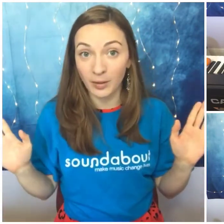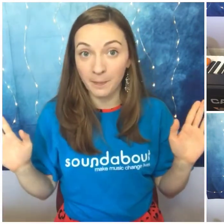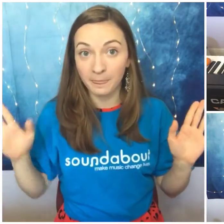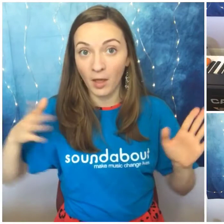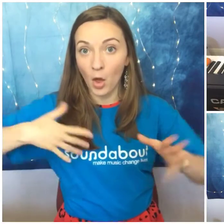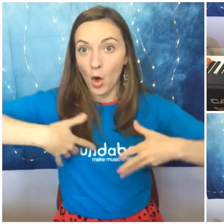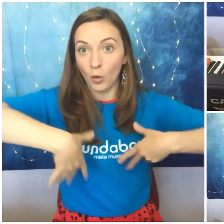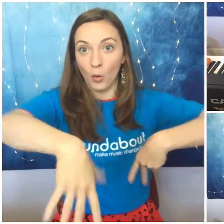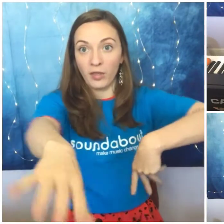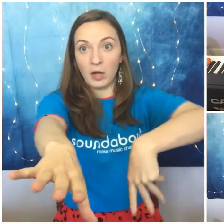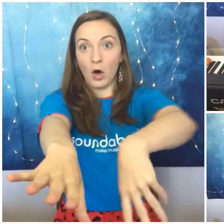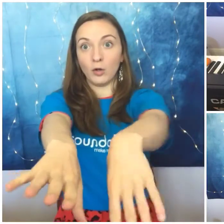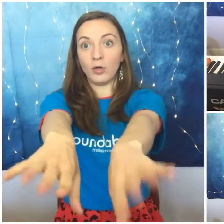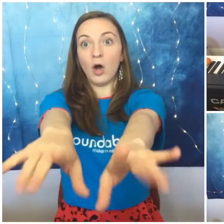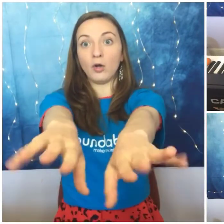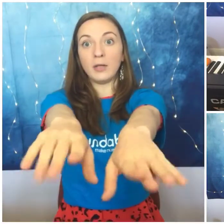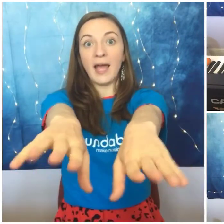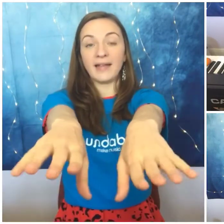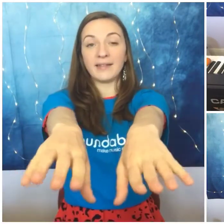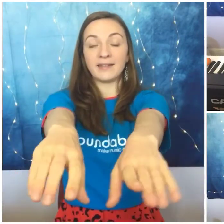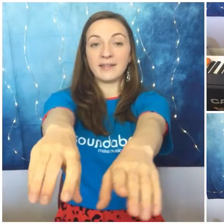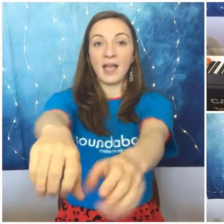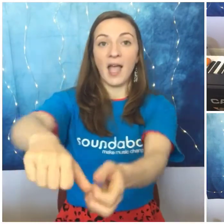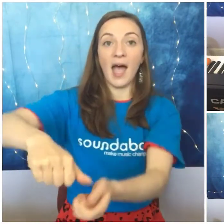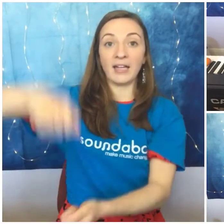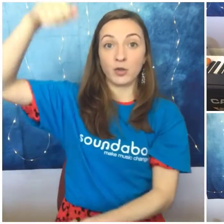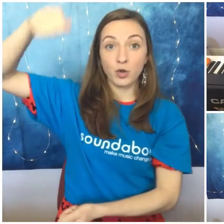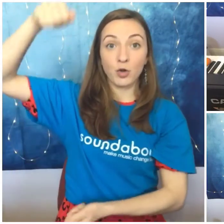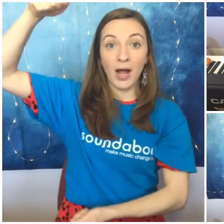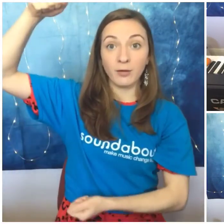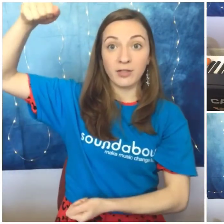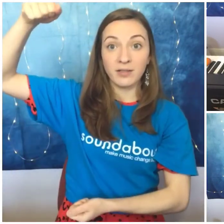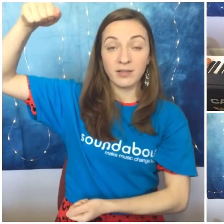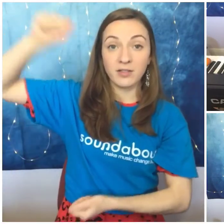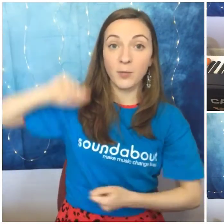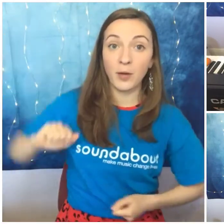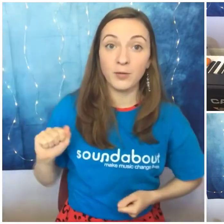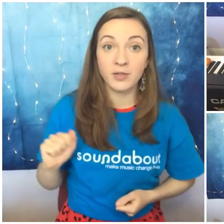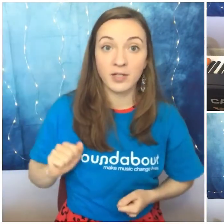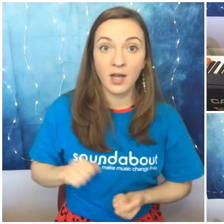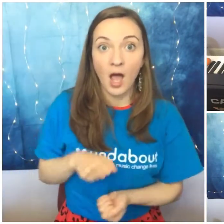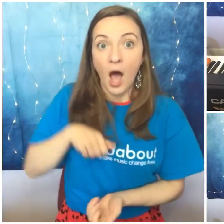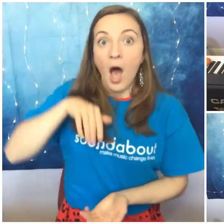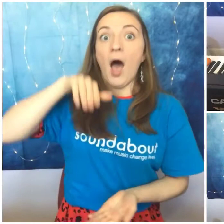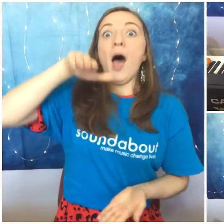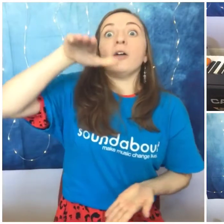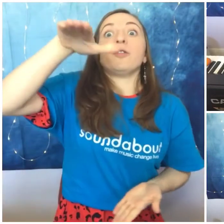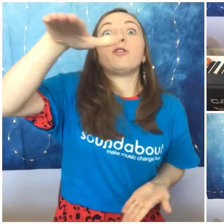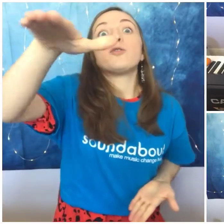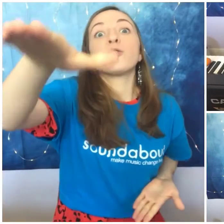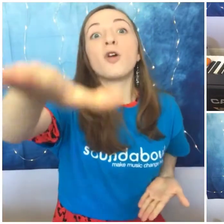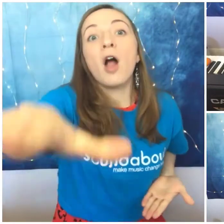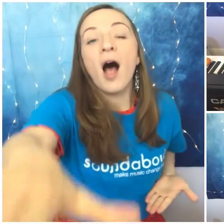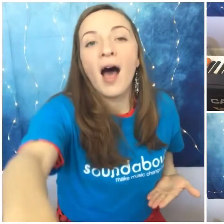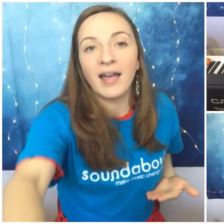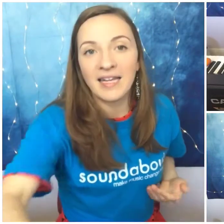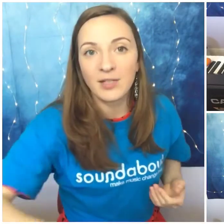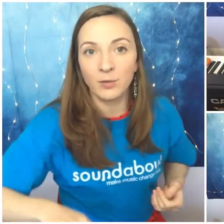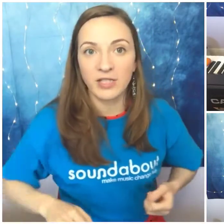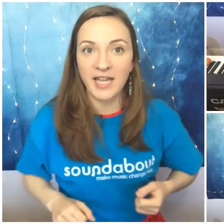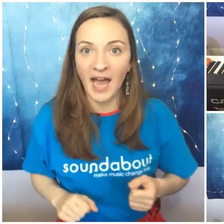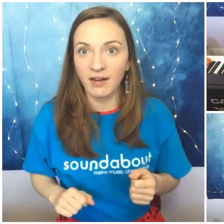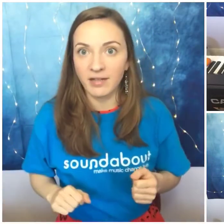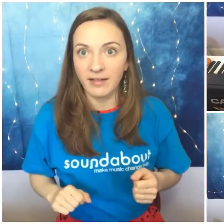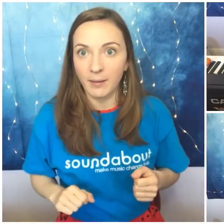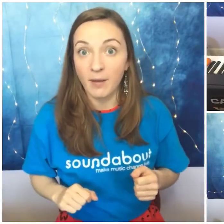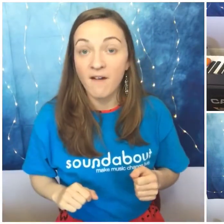all. With long, long legs and trousers to boot, a stride